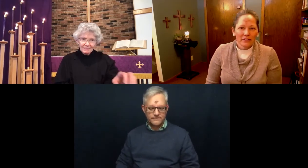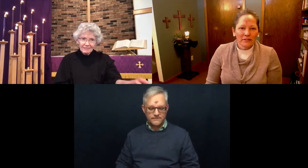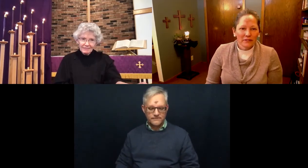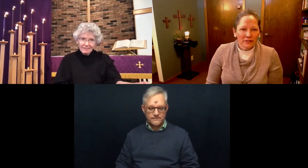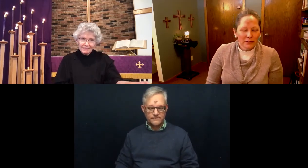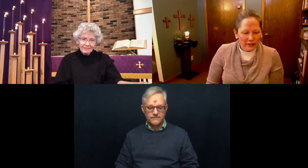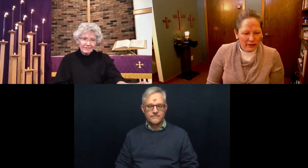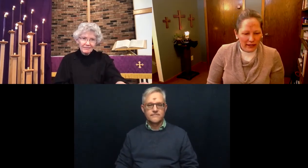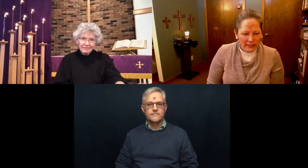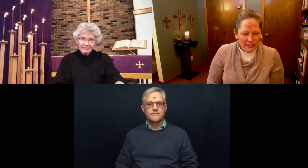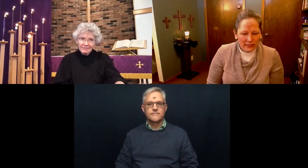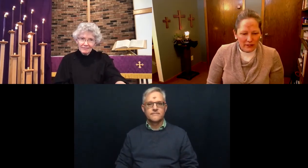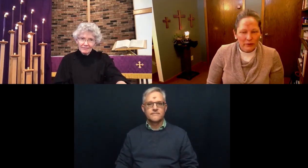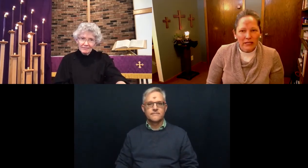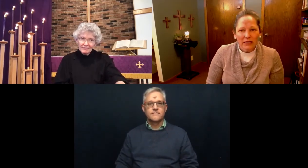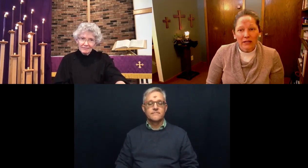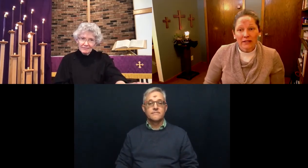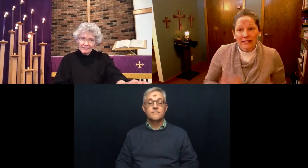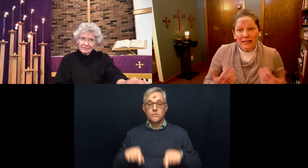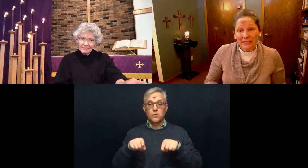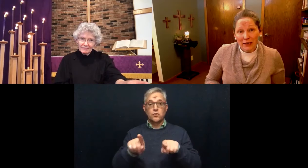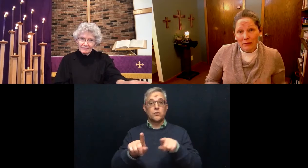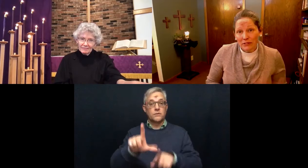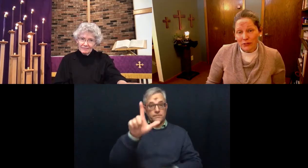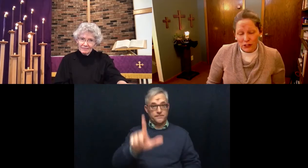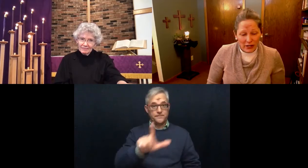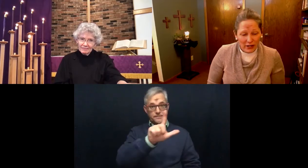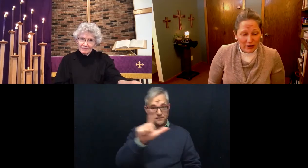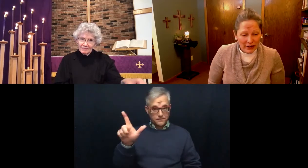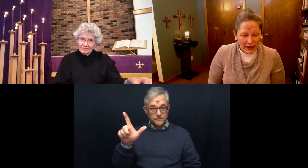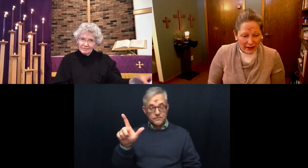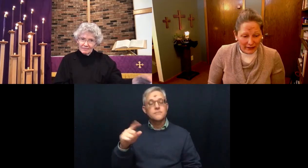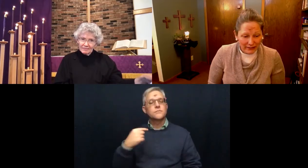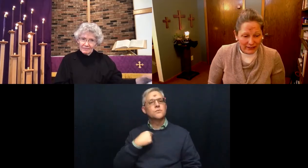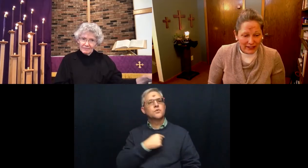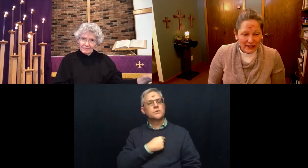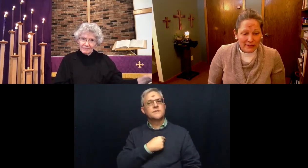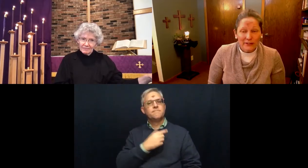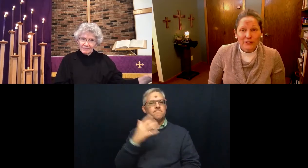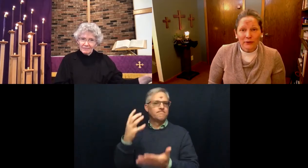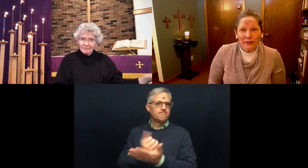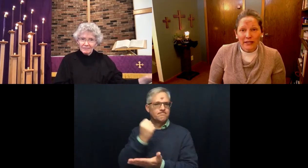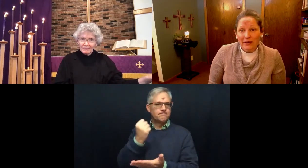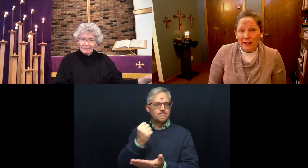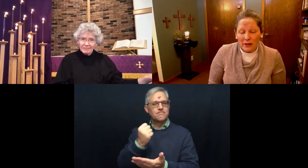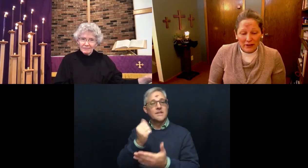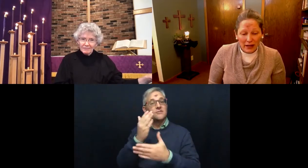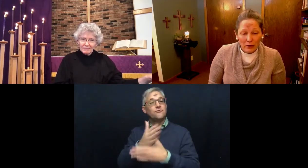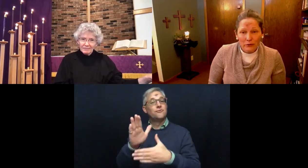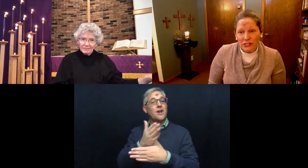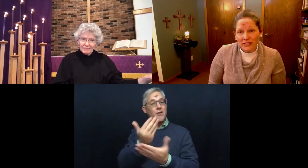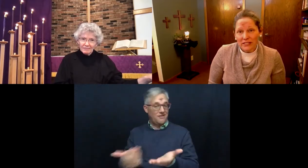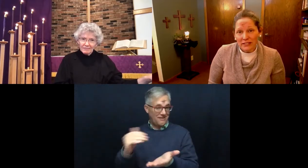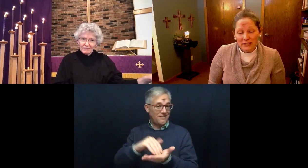And during Lent, we take time to share again the story of